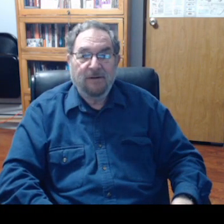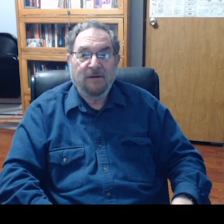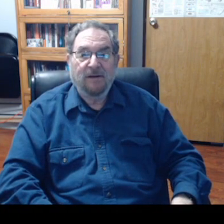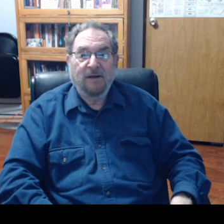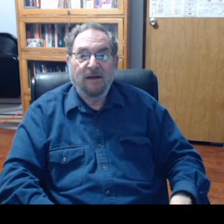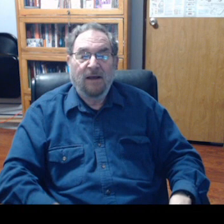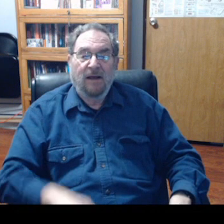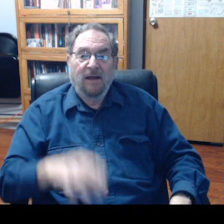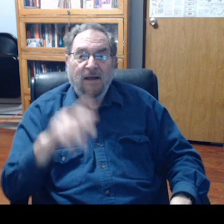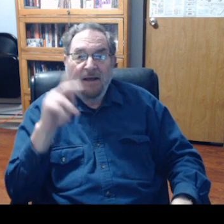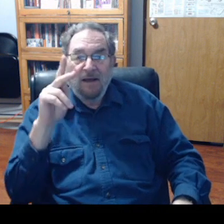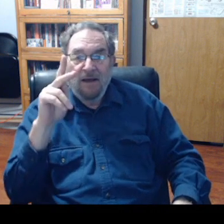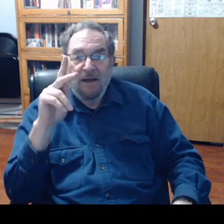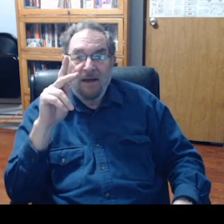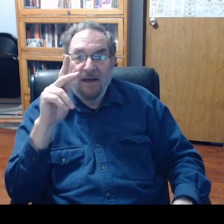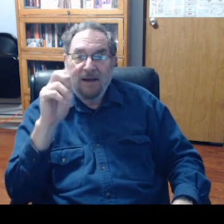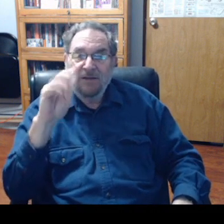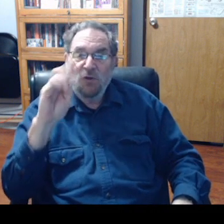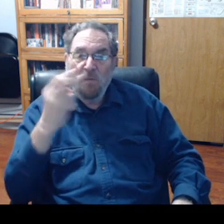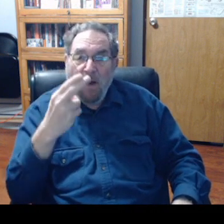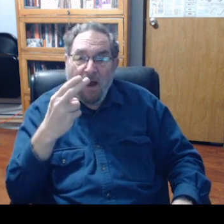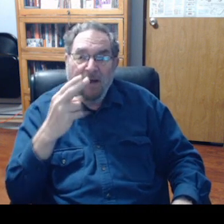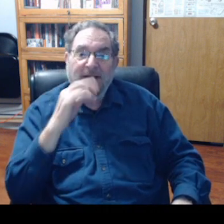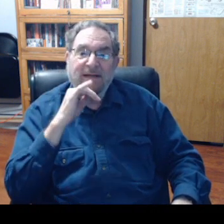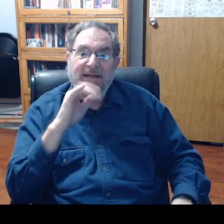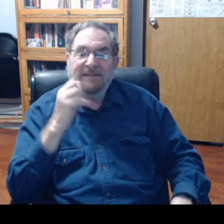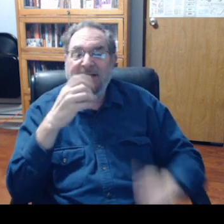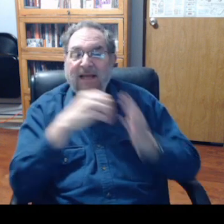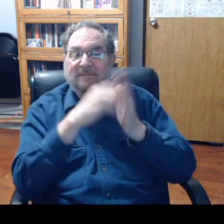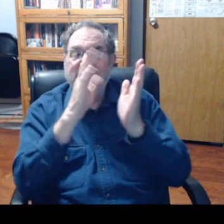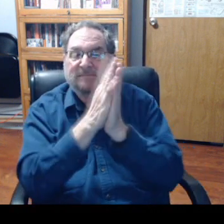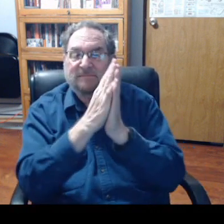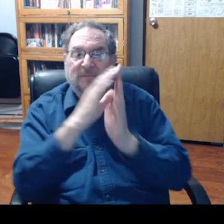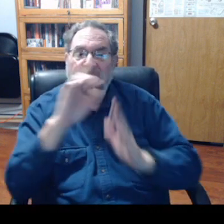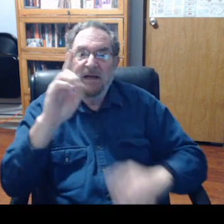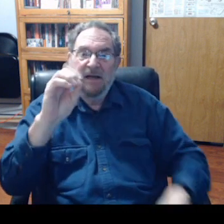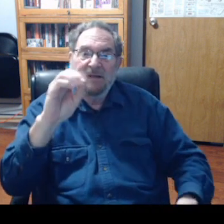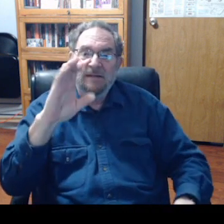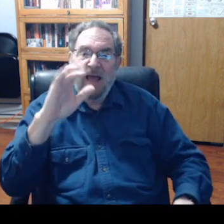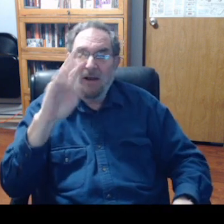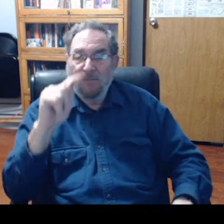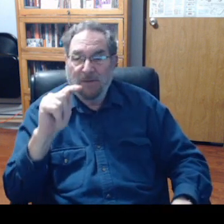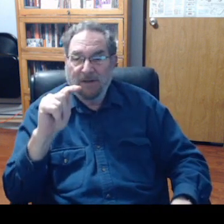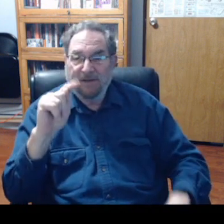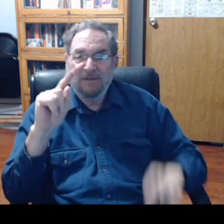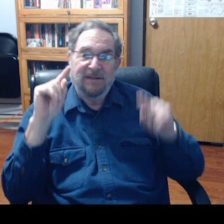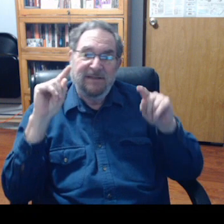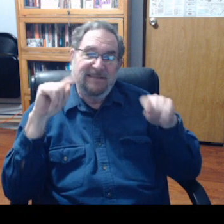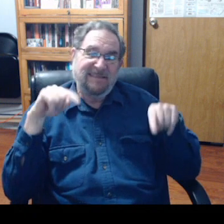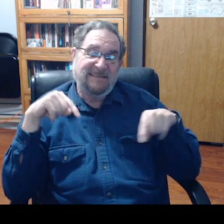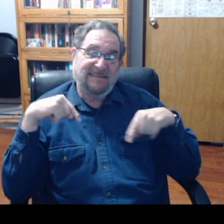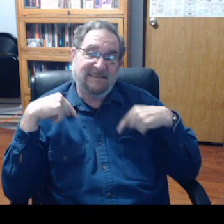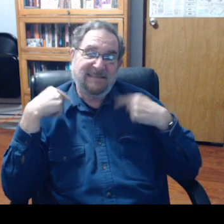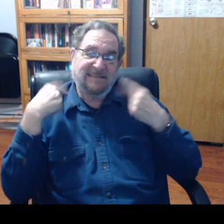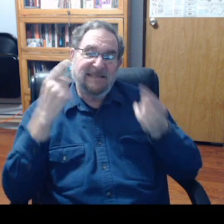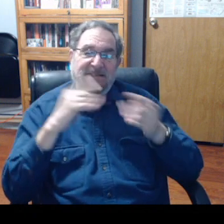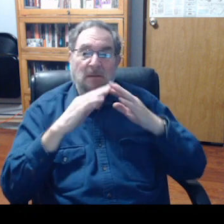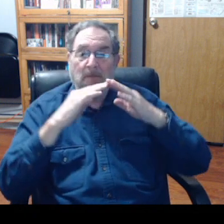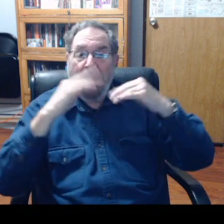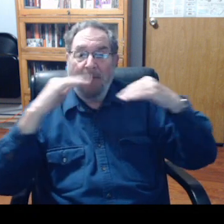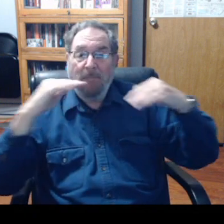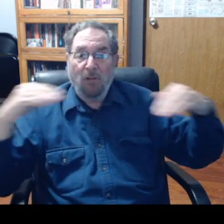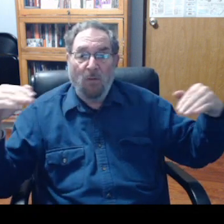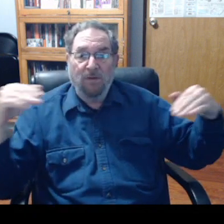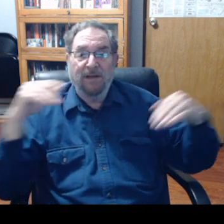Ketubah is a document. Then